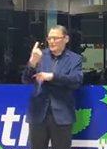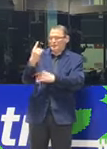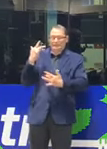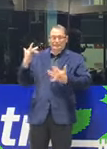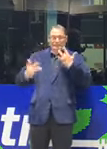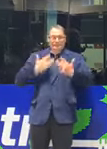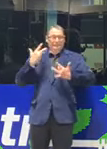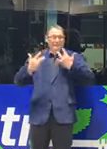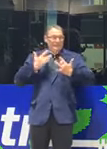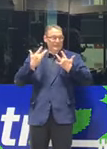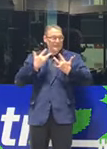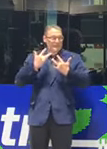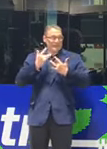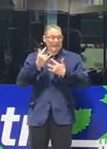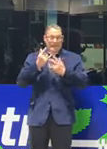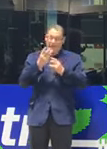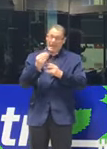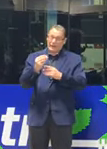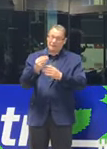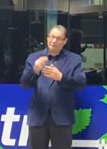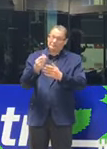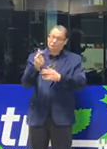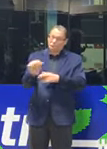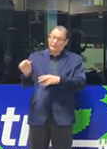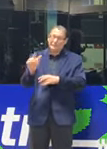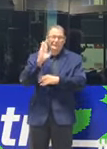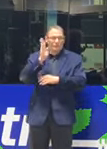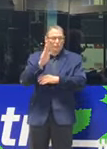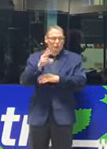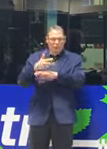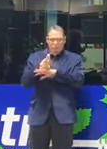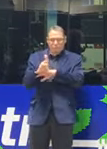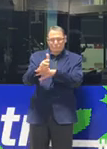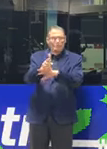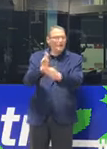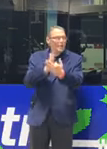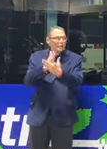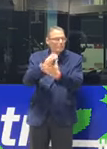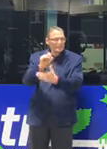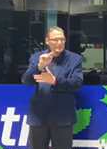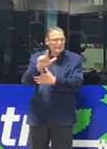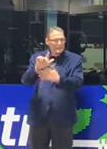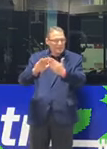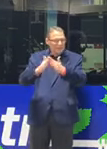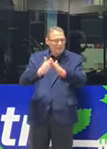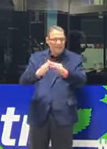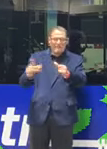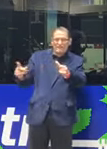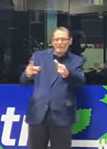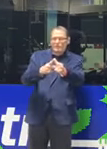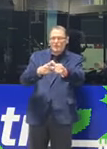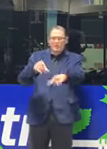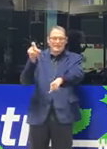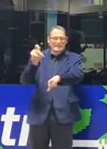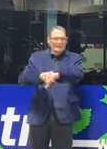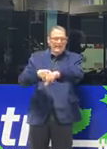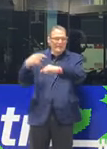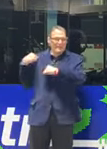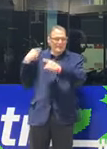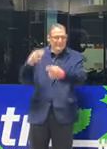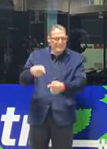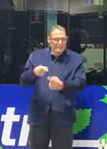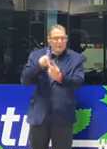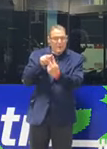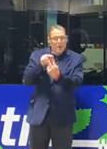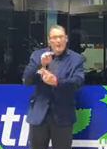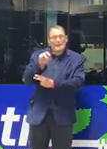exciting and very green will be hitting the streets of the city of St. Louis. For the first time, our partners at Metro